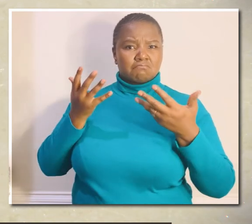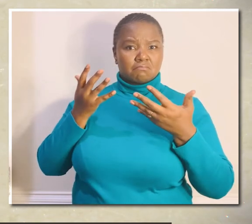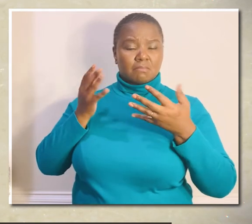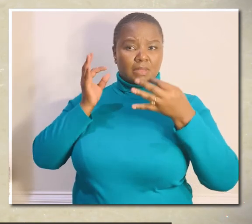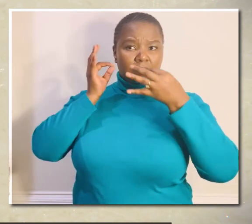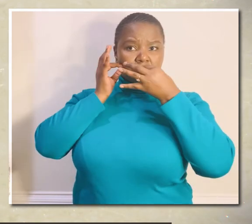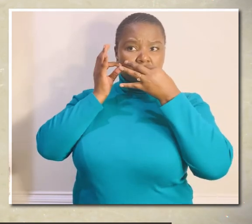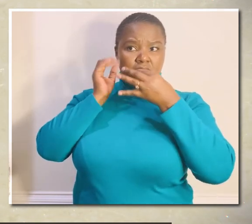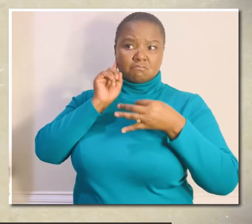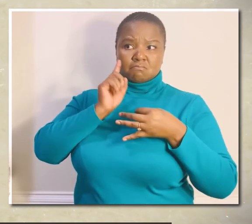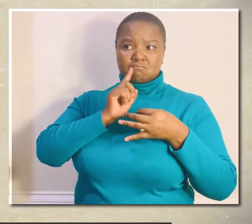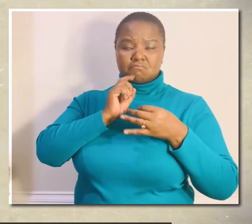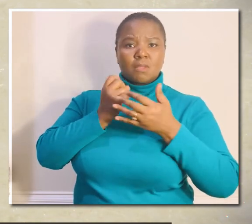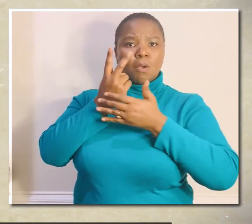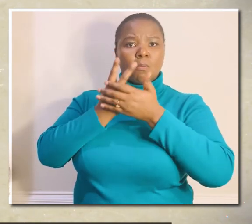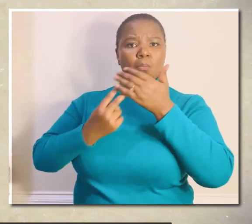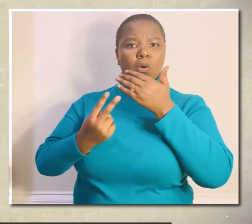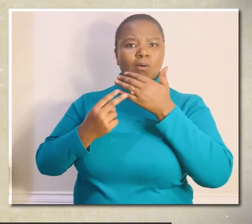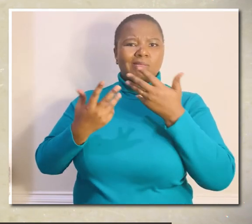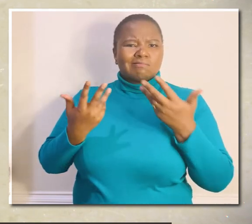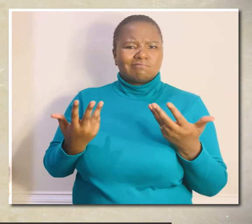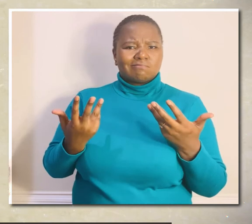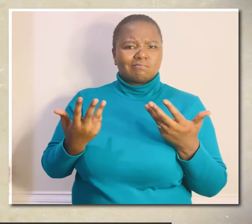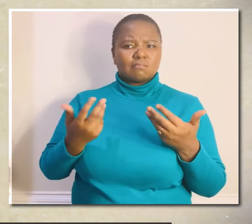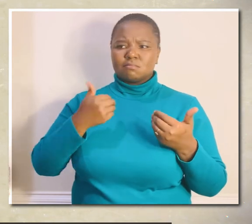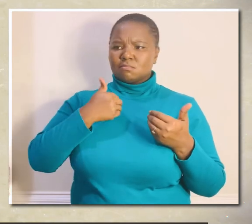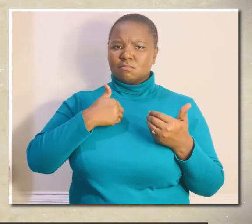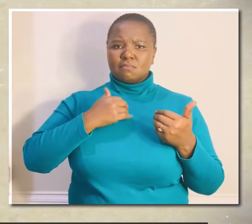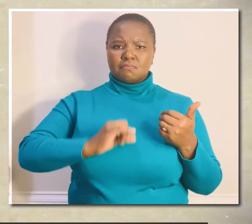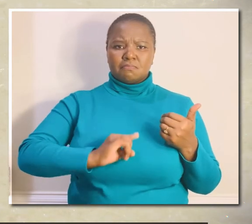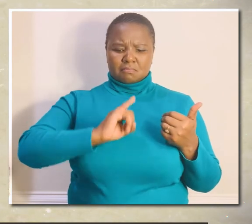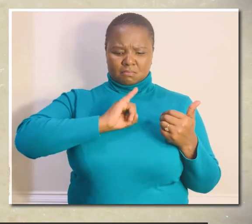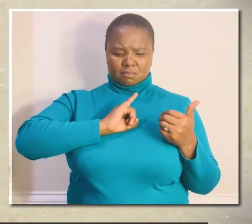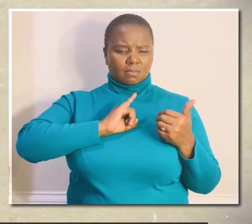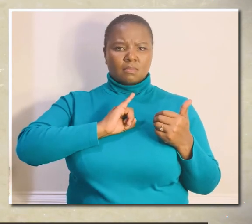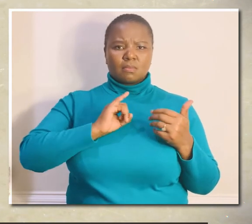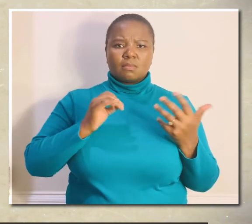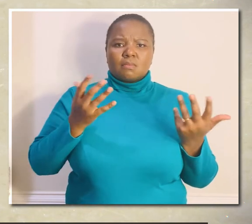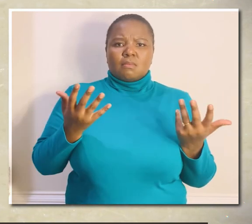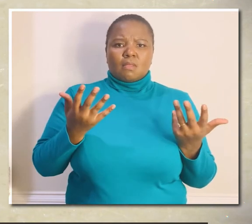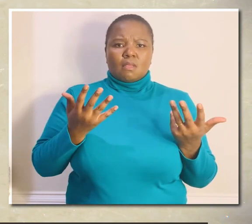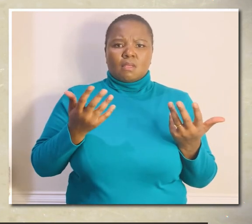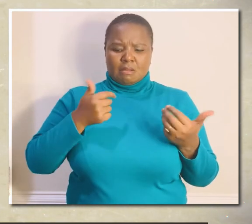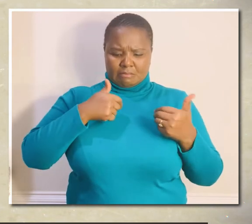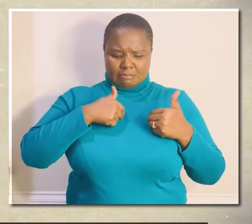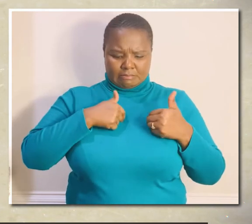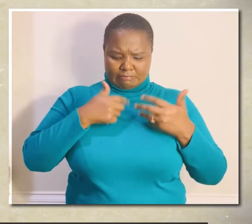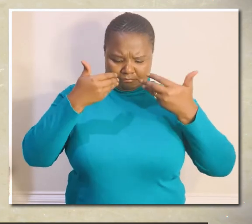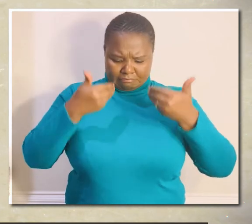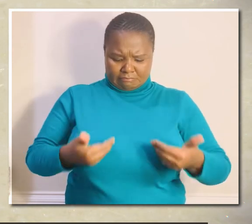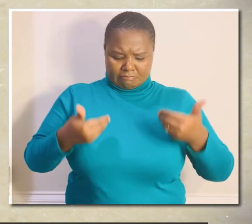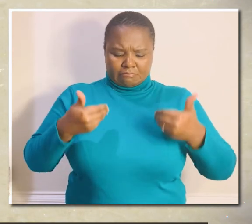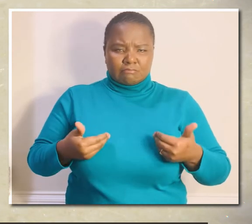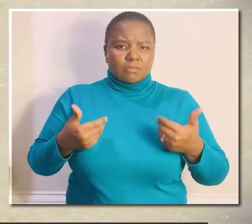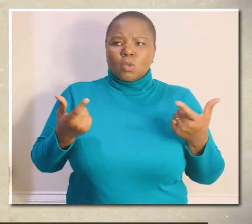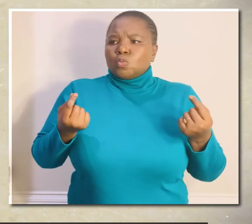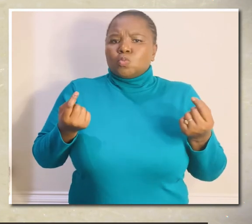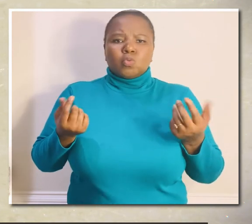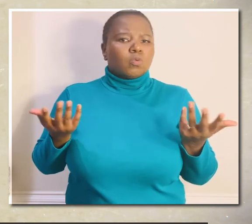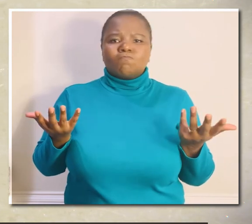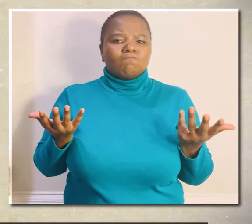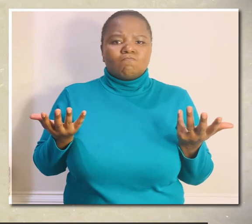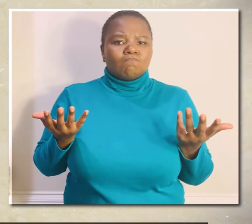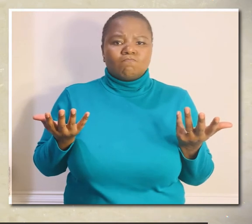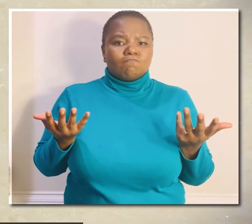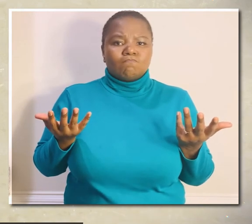Are we deaf and hearing? Sorting out our identities, how does that work? And that's what I wanted to write about.